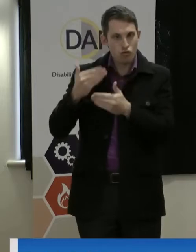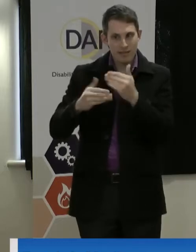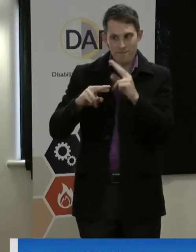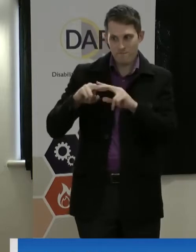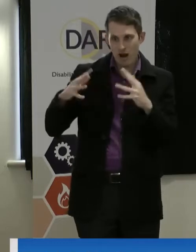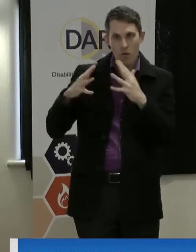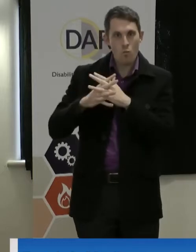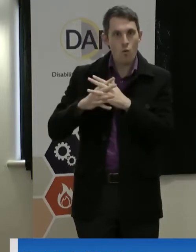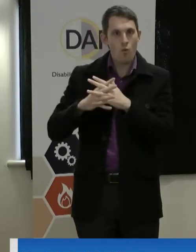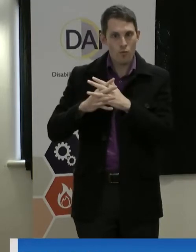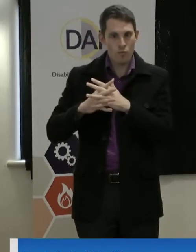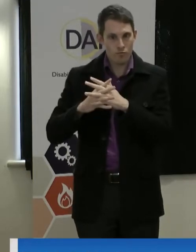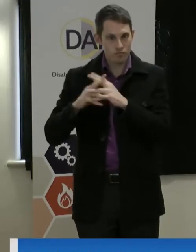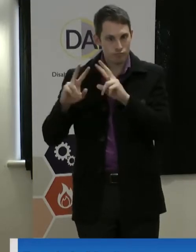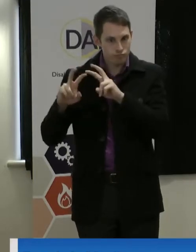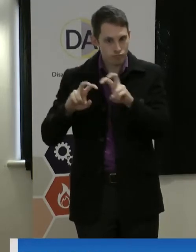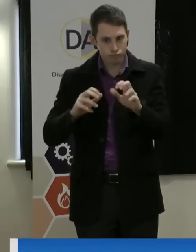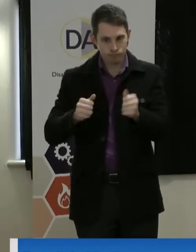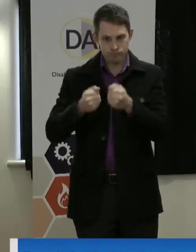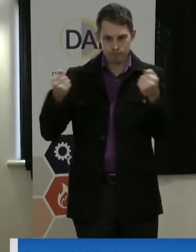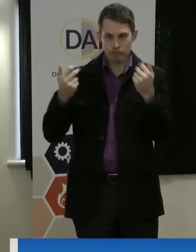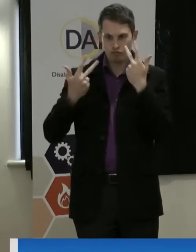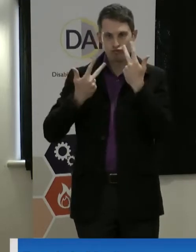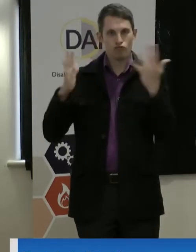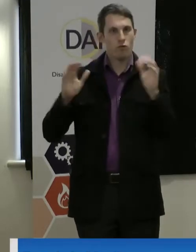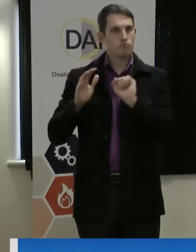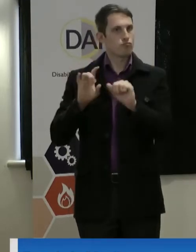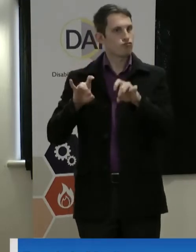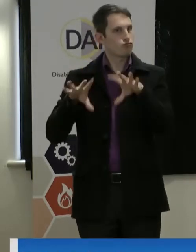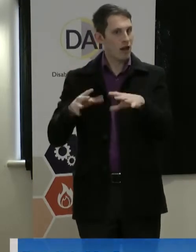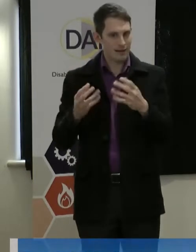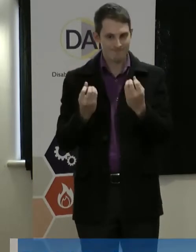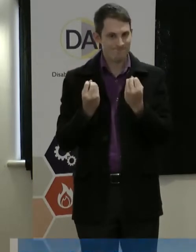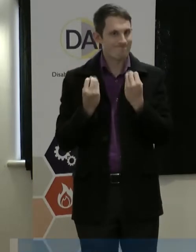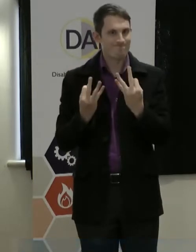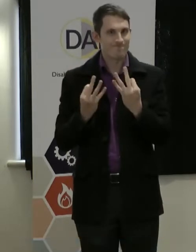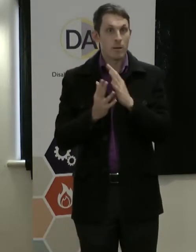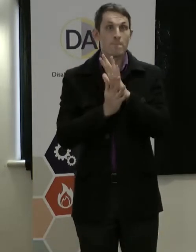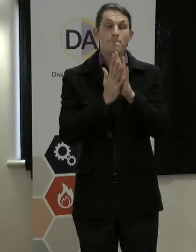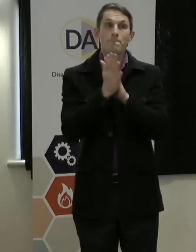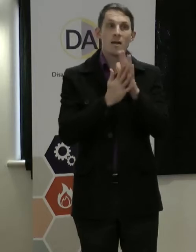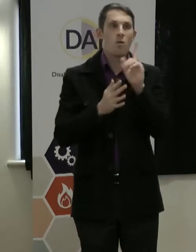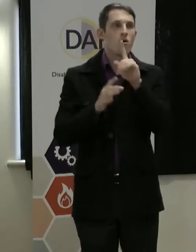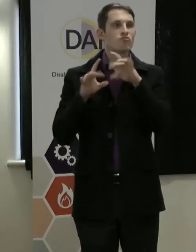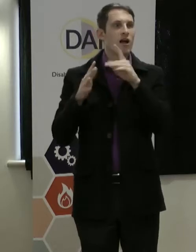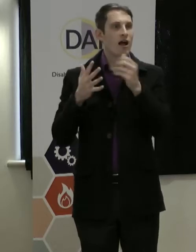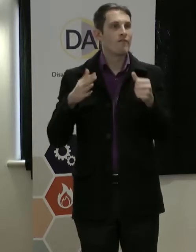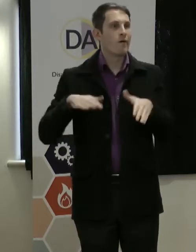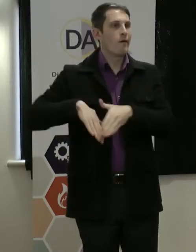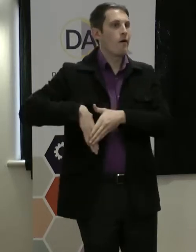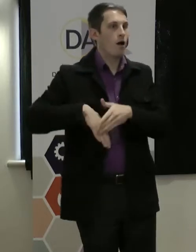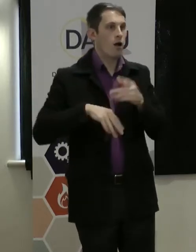mechanisms in place to do that. So what Australia tends to do is says, we've got this great project in